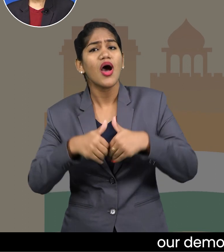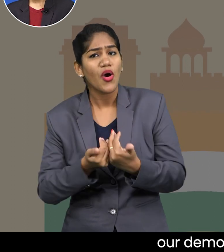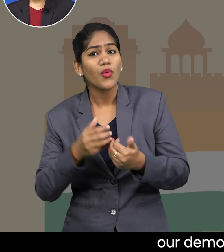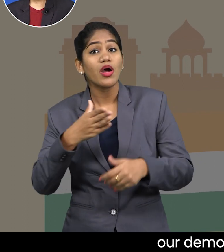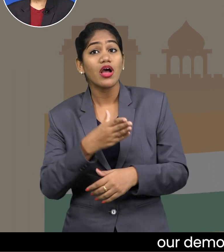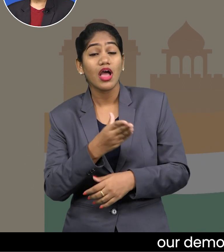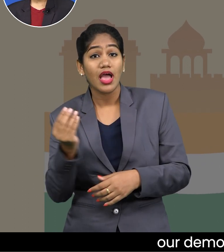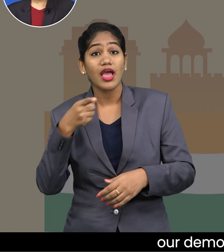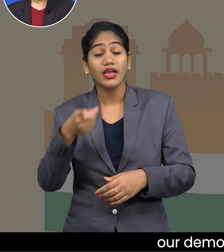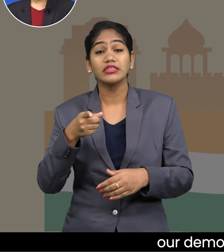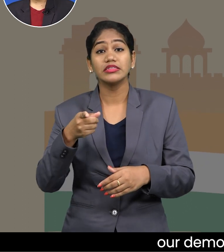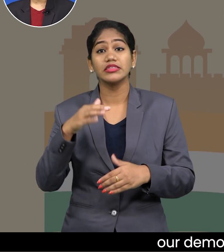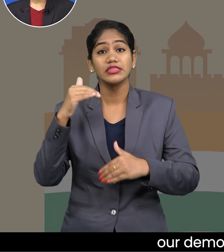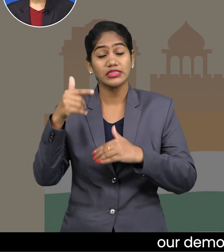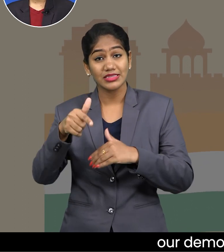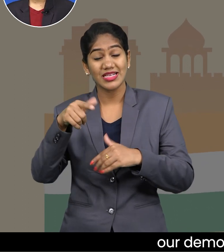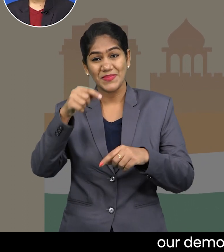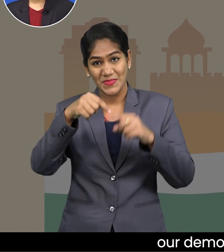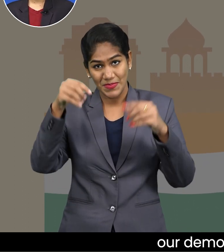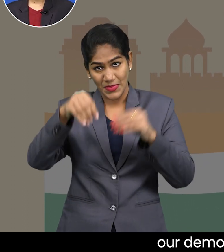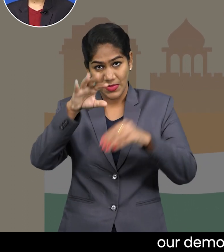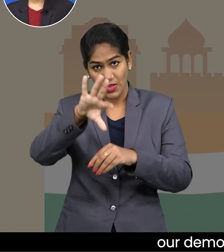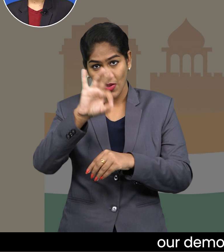our democratic system function.